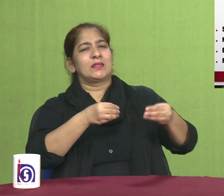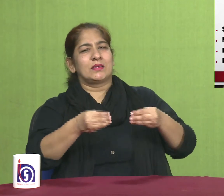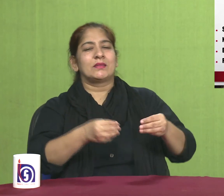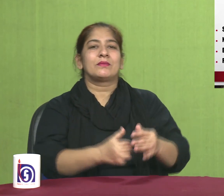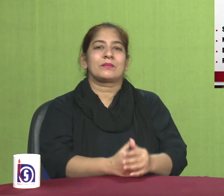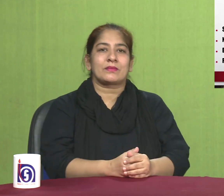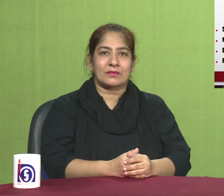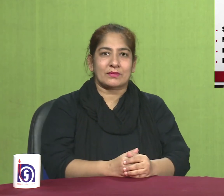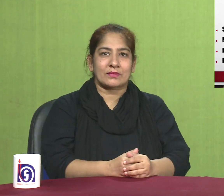is it is flexible.